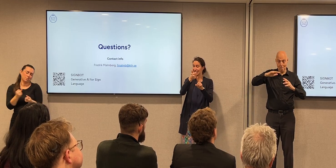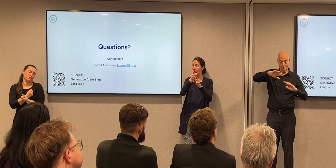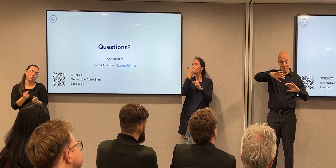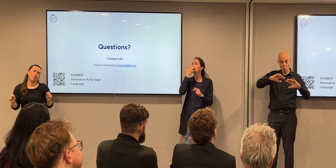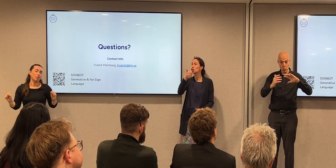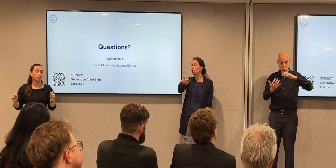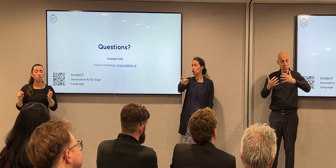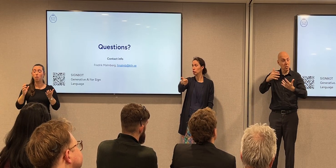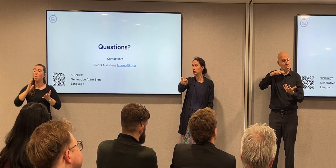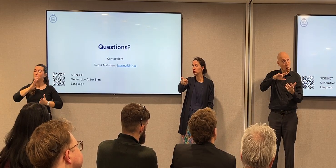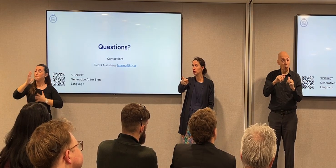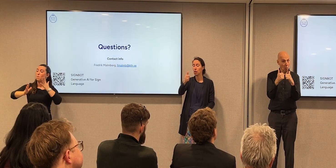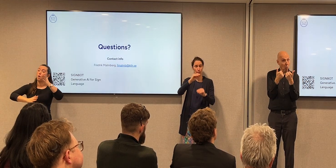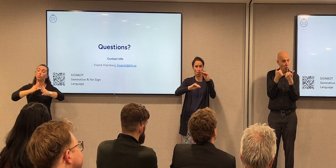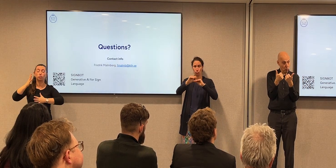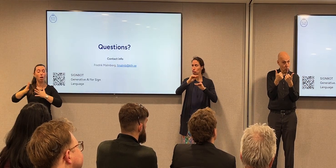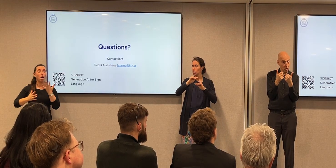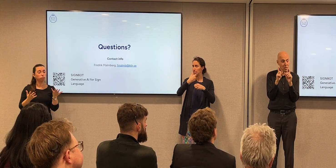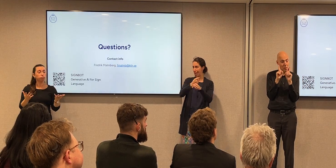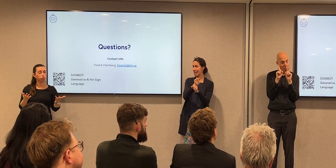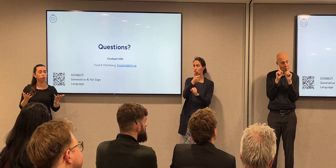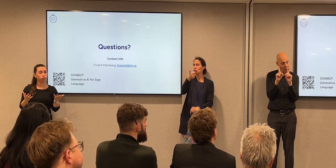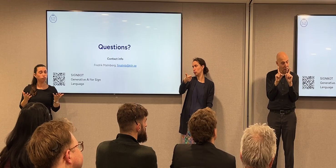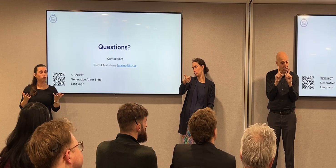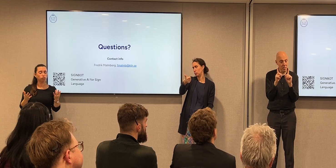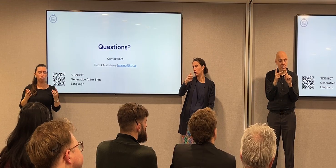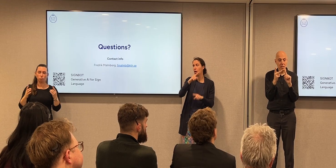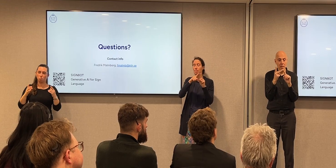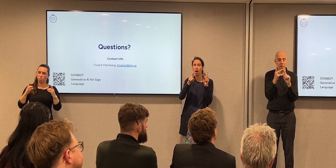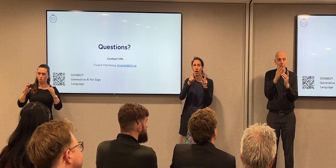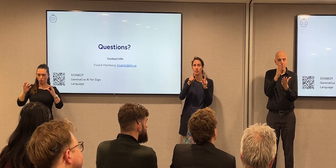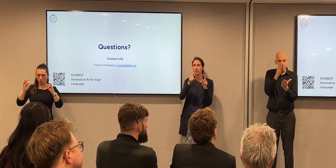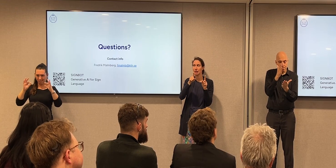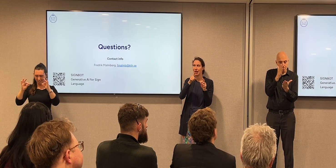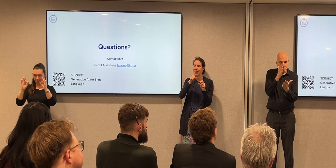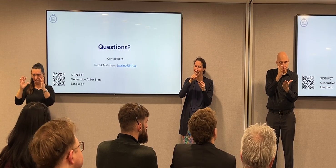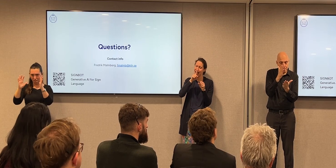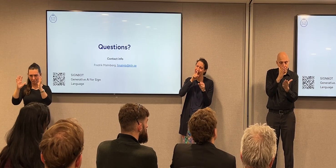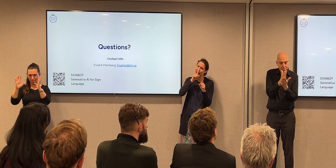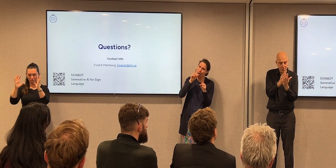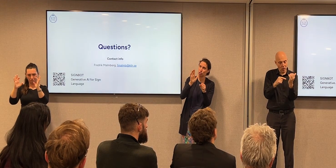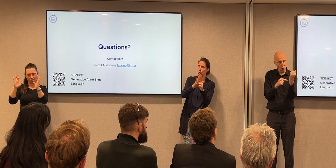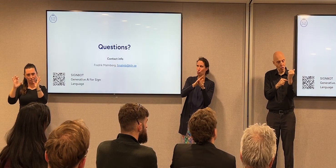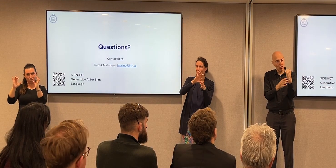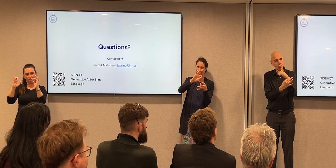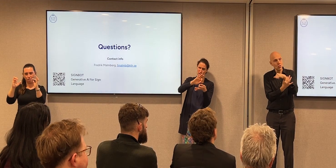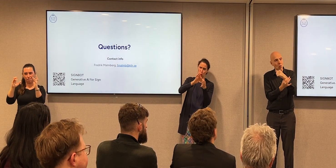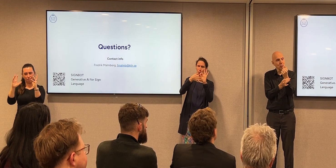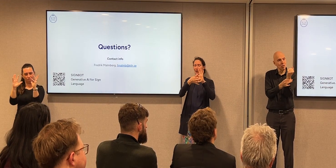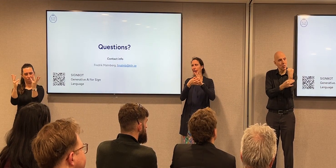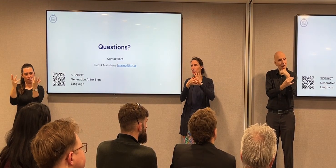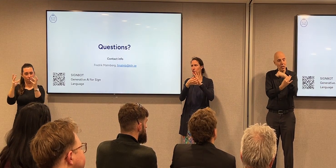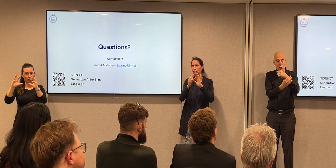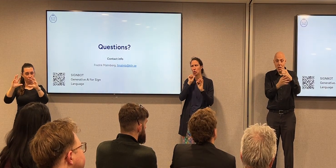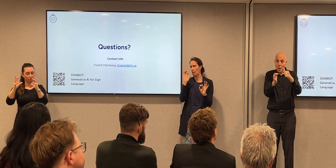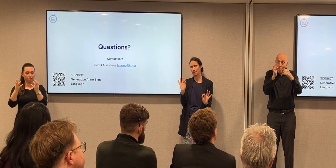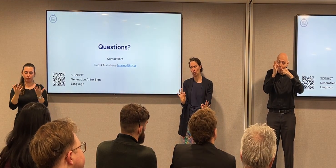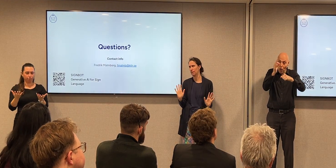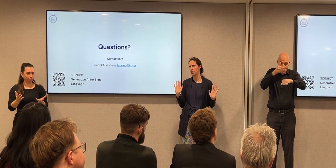good, but the absolute joint rotations is not